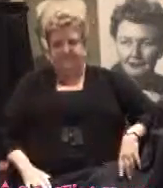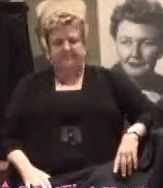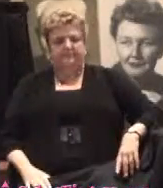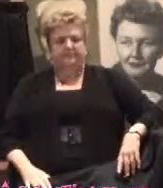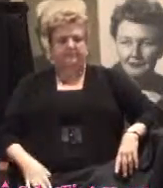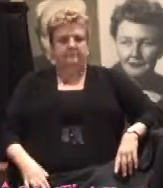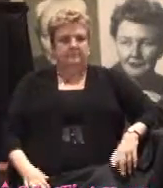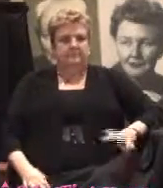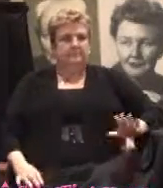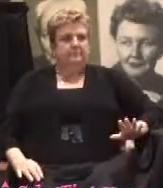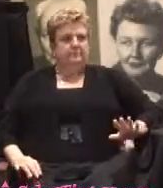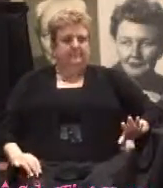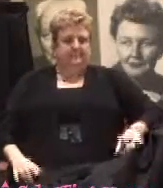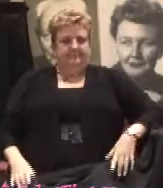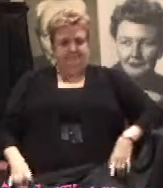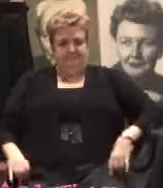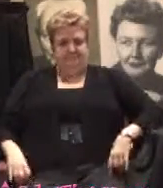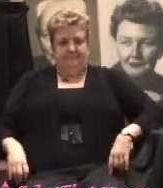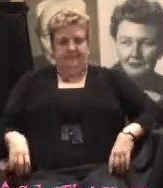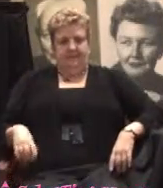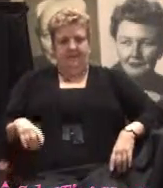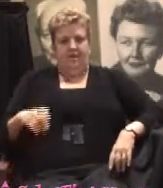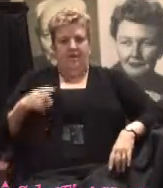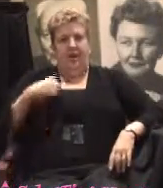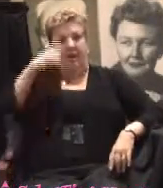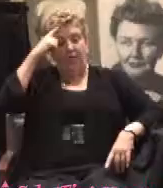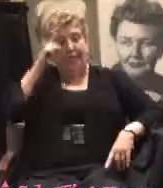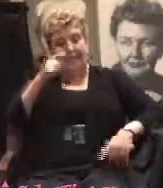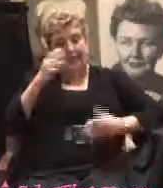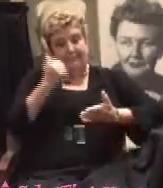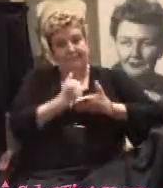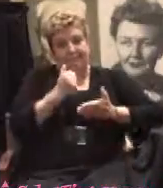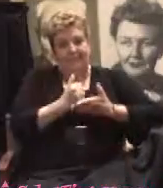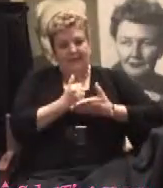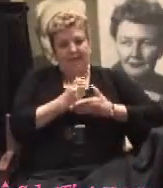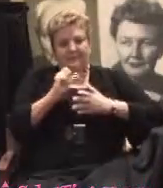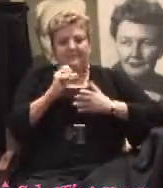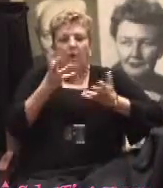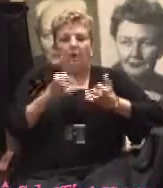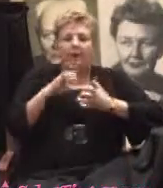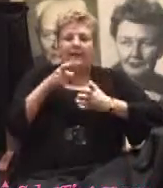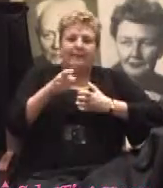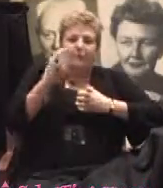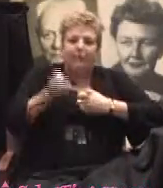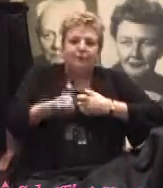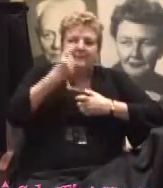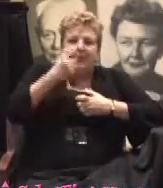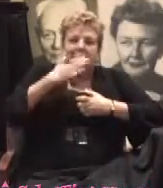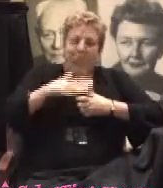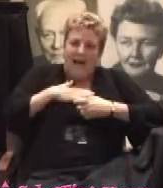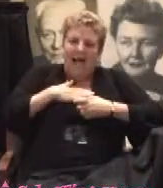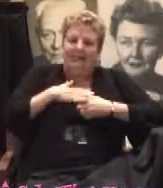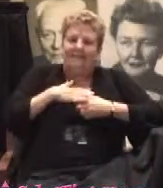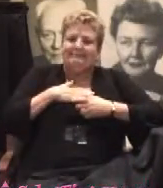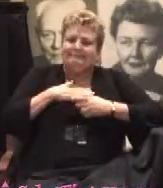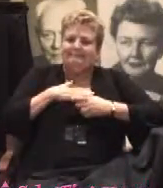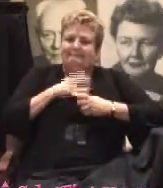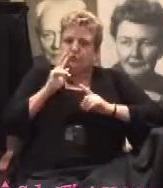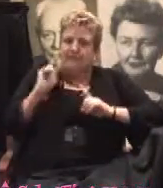Really, you know, I thought I could use some help, so I wanted him to understand my particular bend, you know, and I gave him